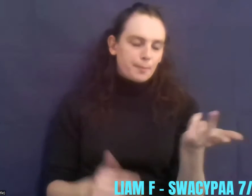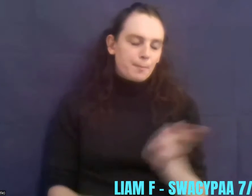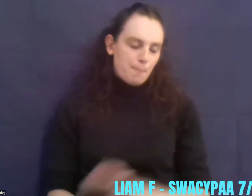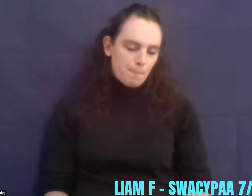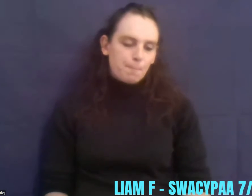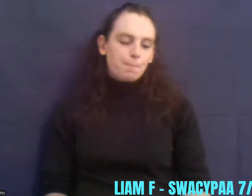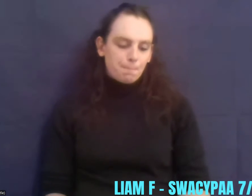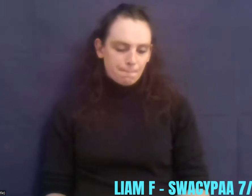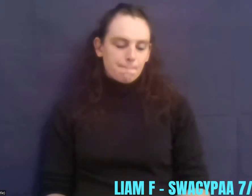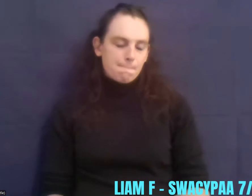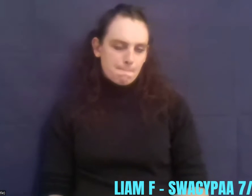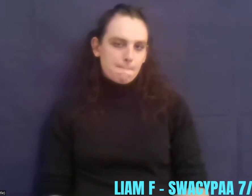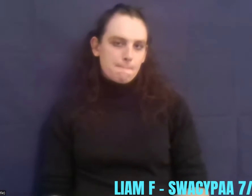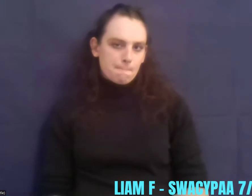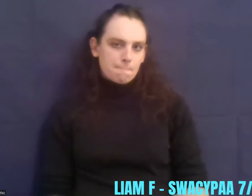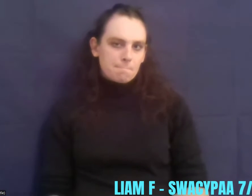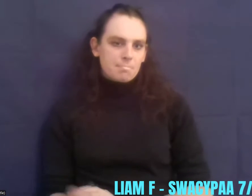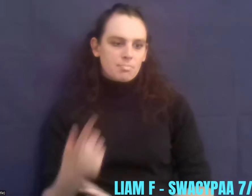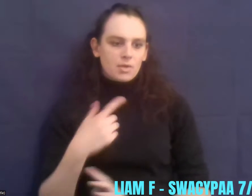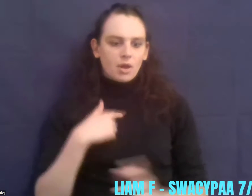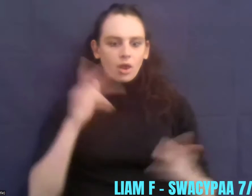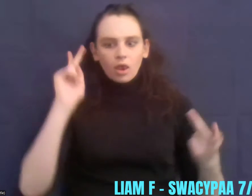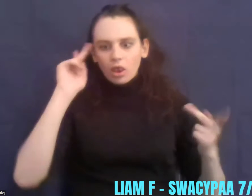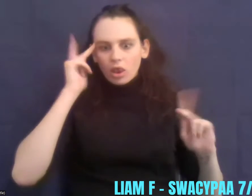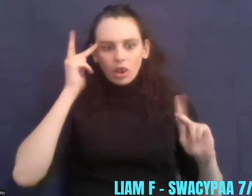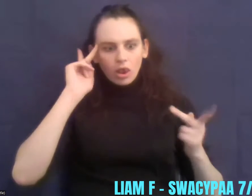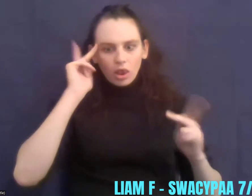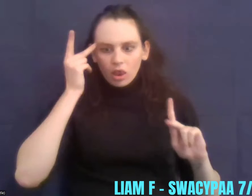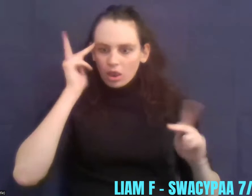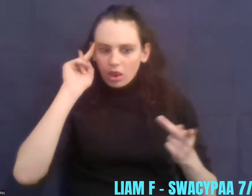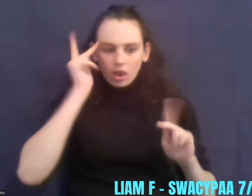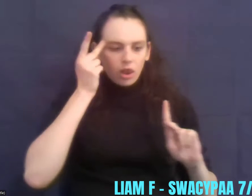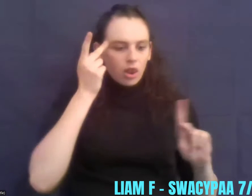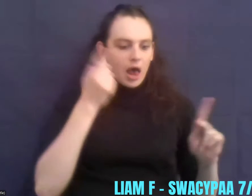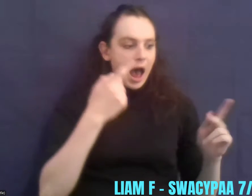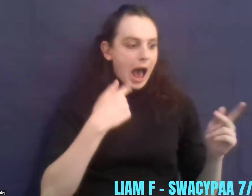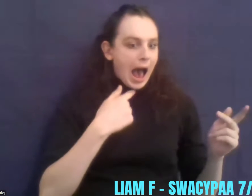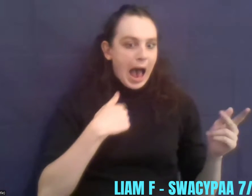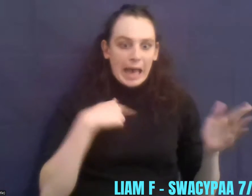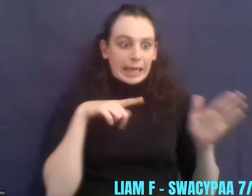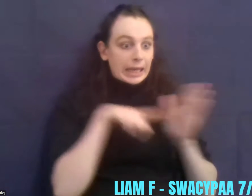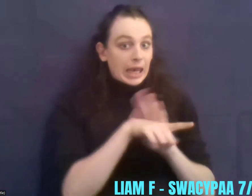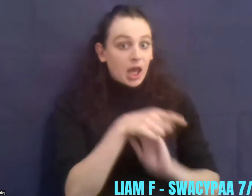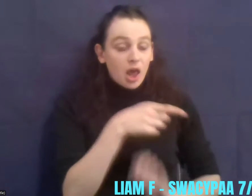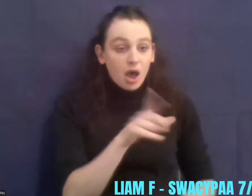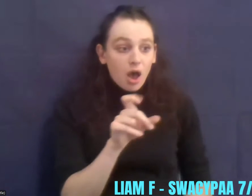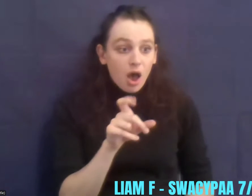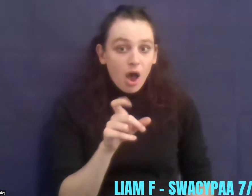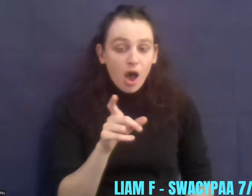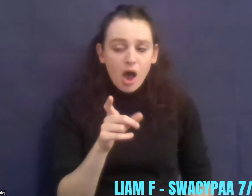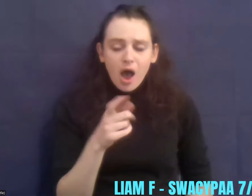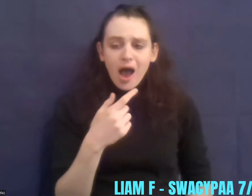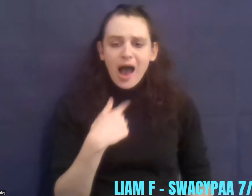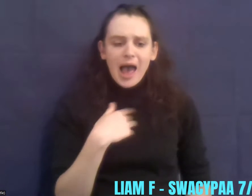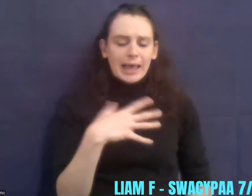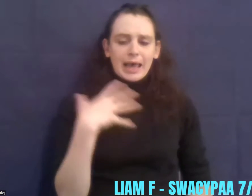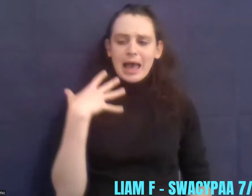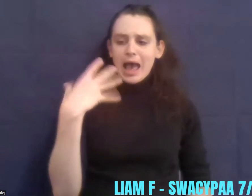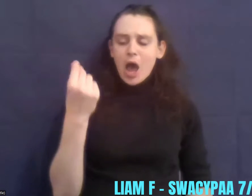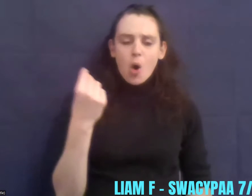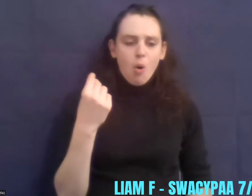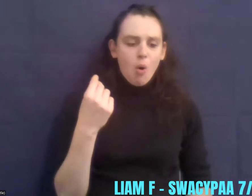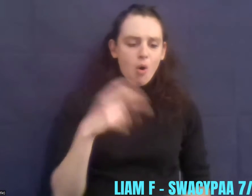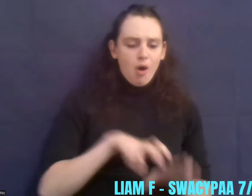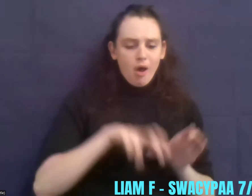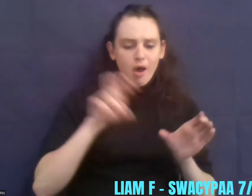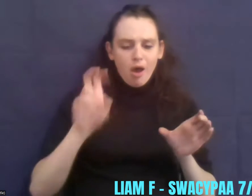I was freaking out. I was like, did I just, kill this person? I got out, I broke his windshield,